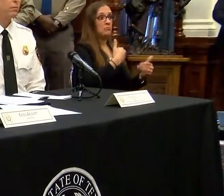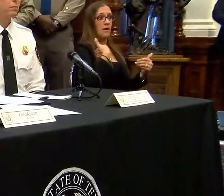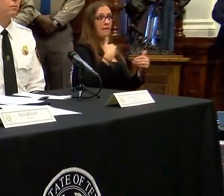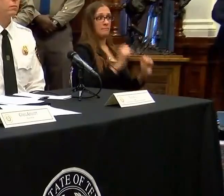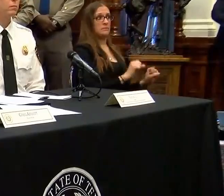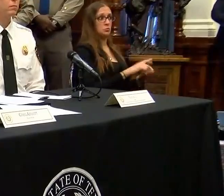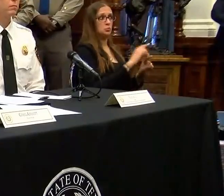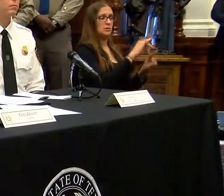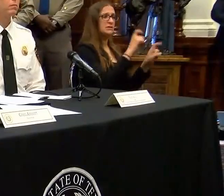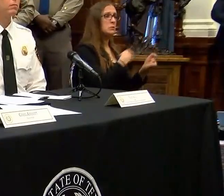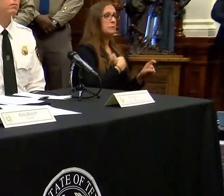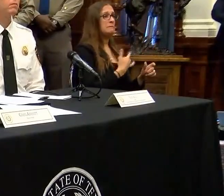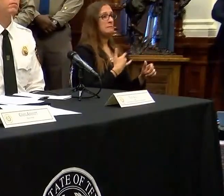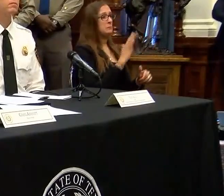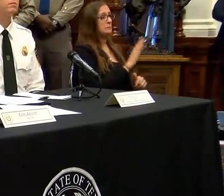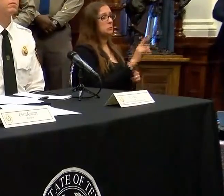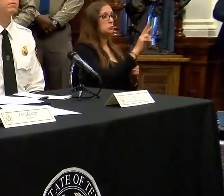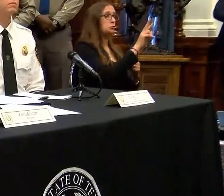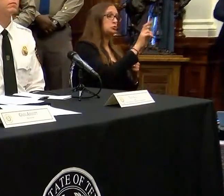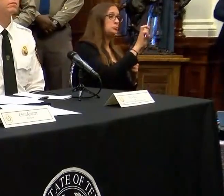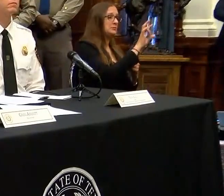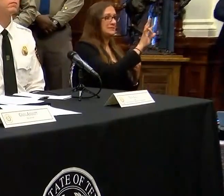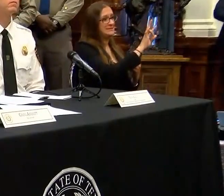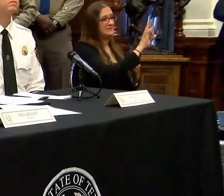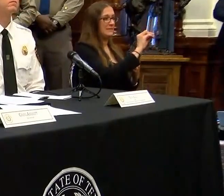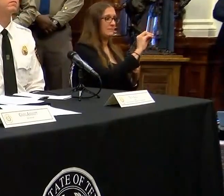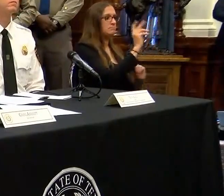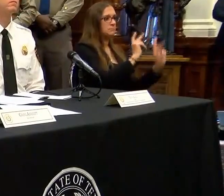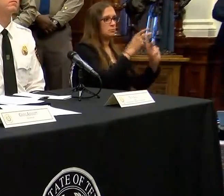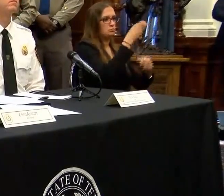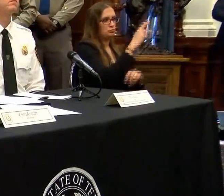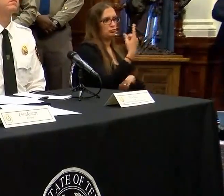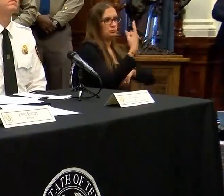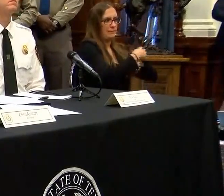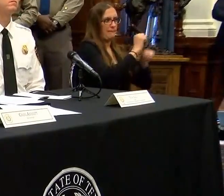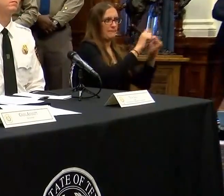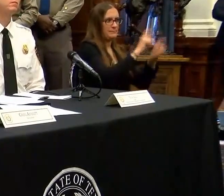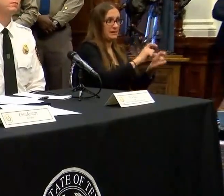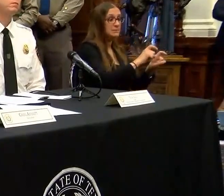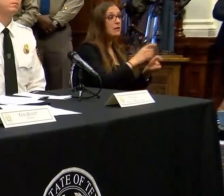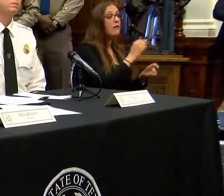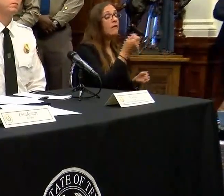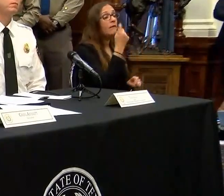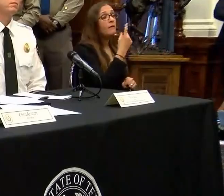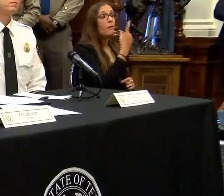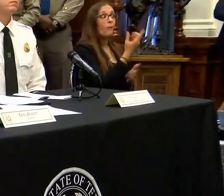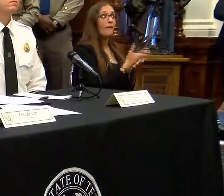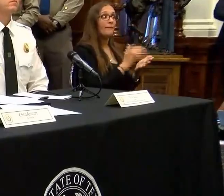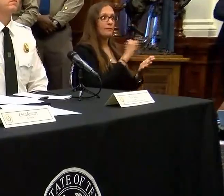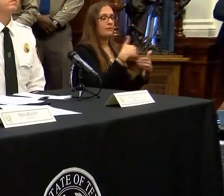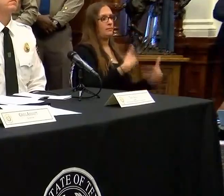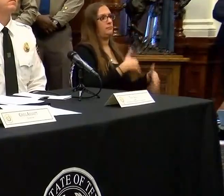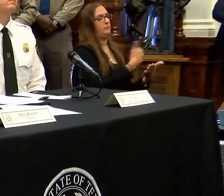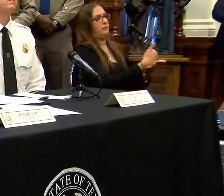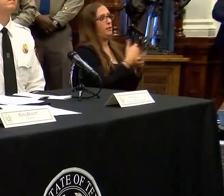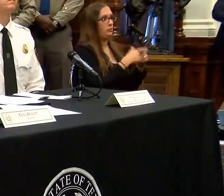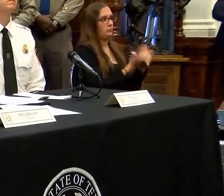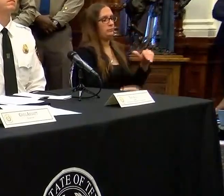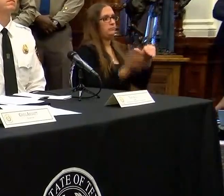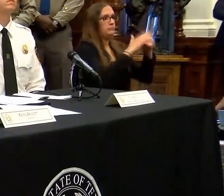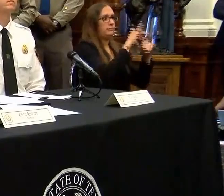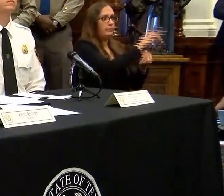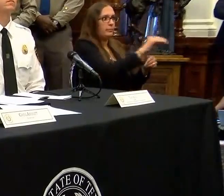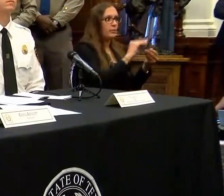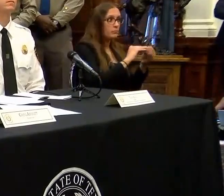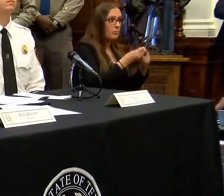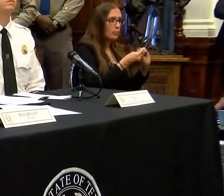that testing is somewhere around 270 individuals per day. And one of the things that has helped to improve that